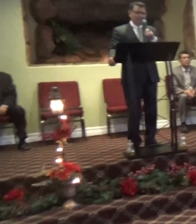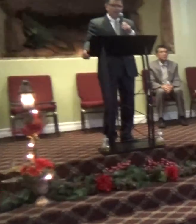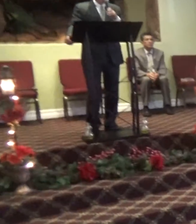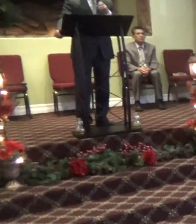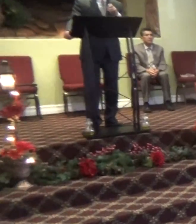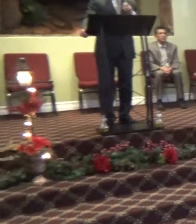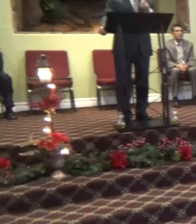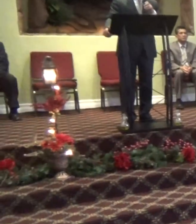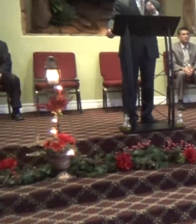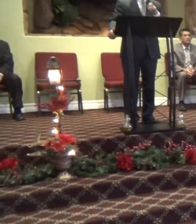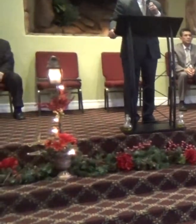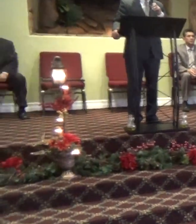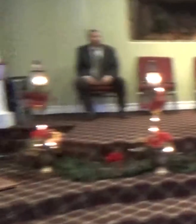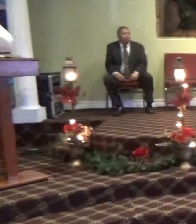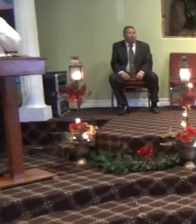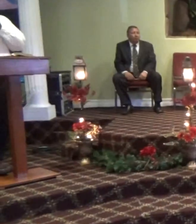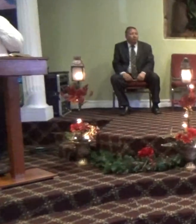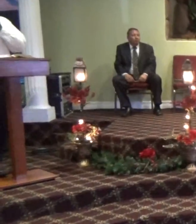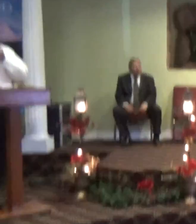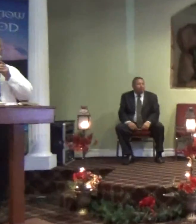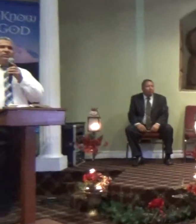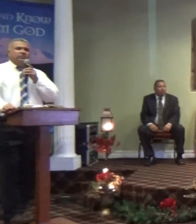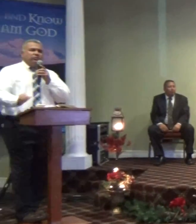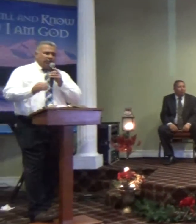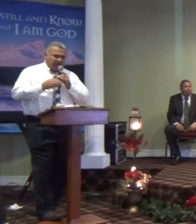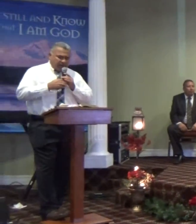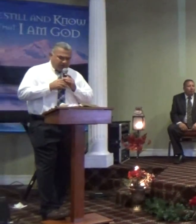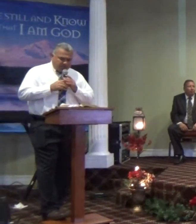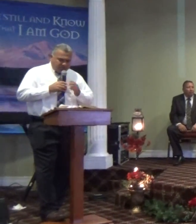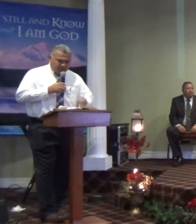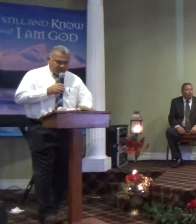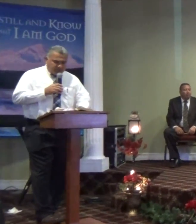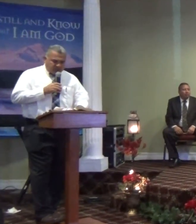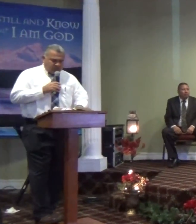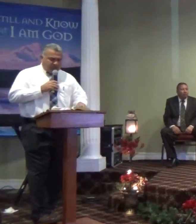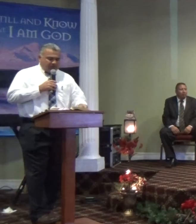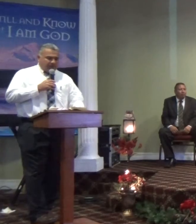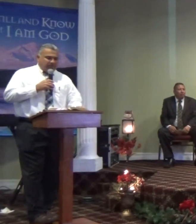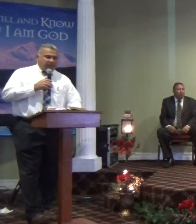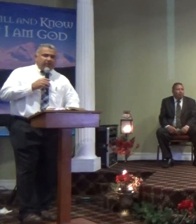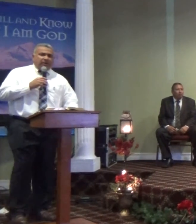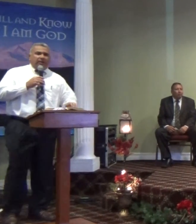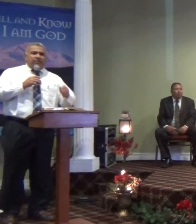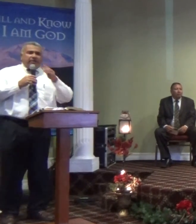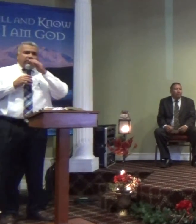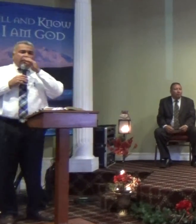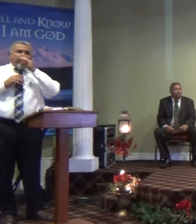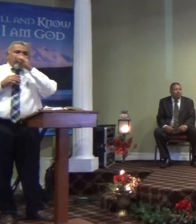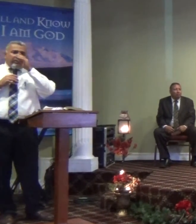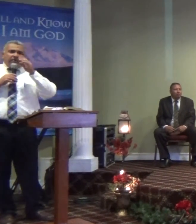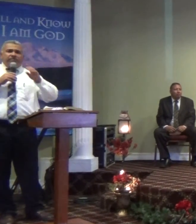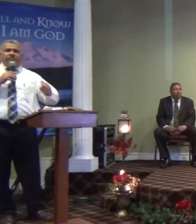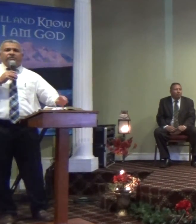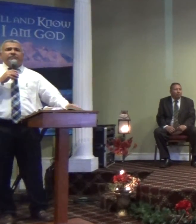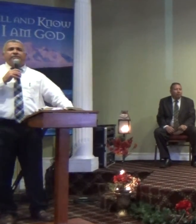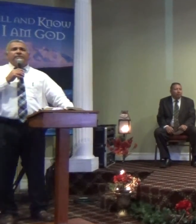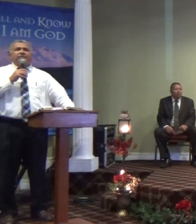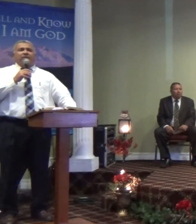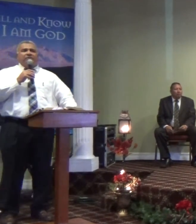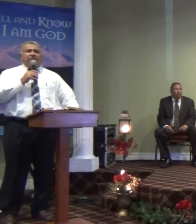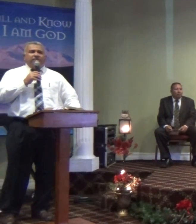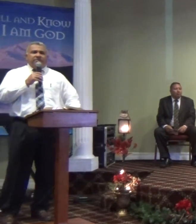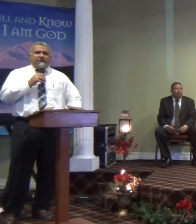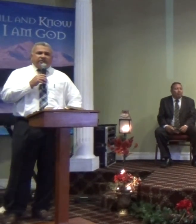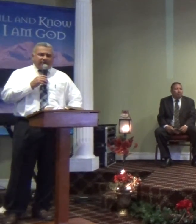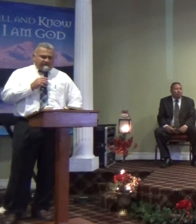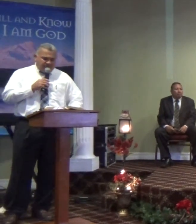él estuvo trabajando con He was nuestros working. hermanos Adalberto y Brother Antonio. Él Antonio, los va a bautizar a ellos.